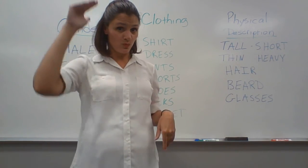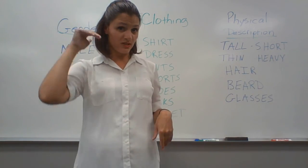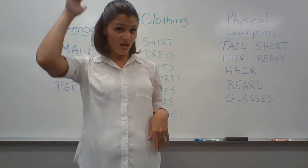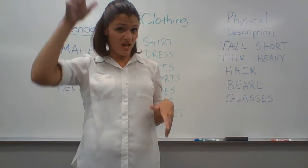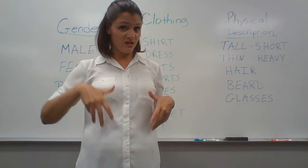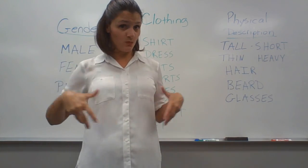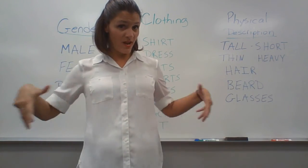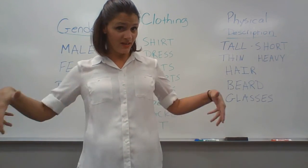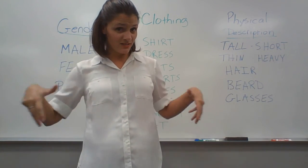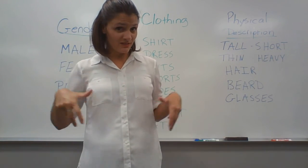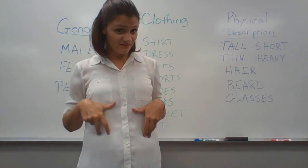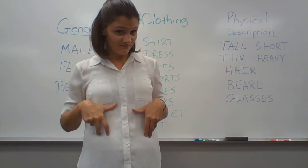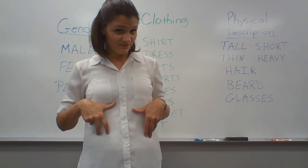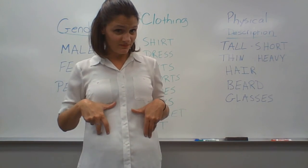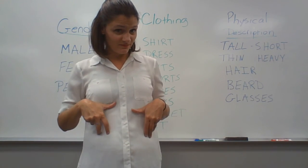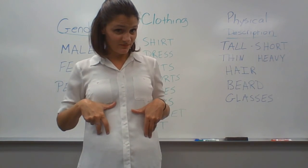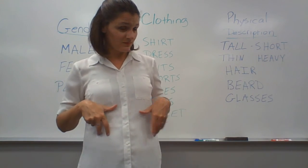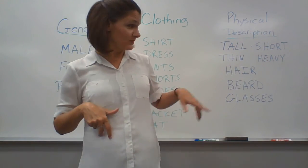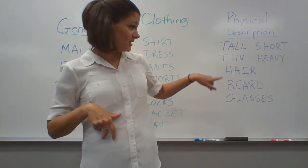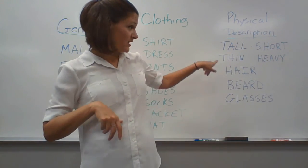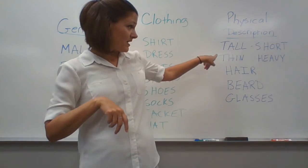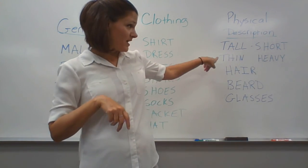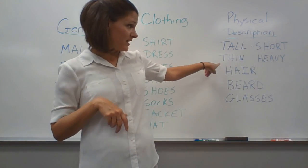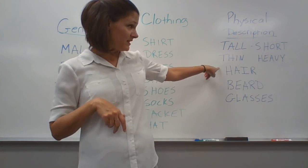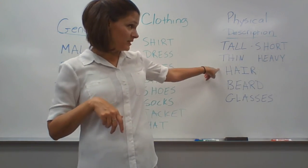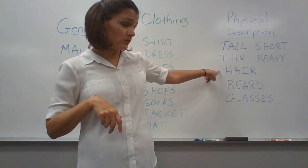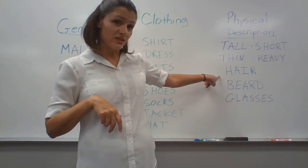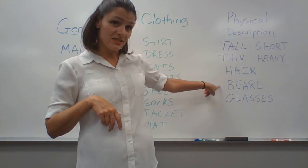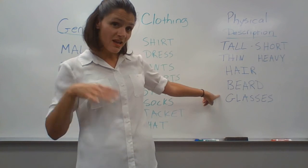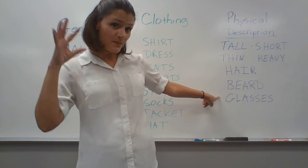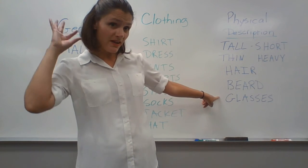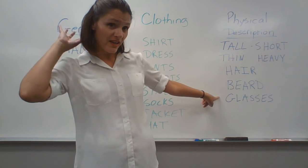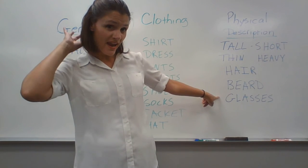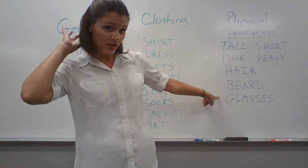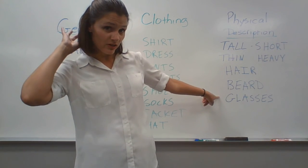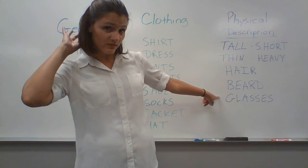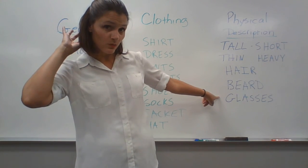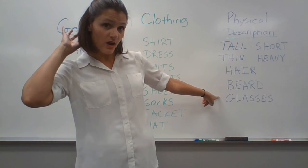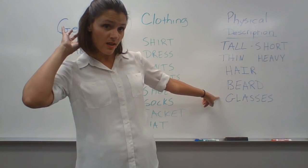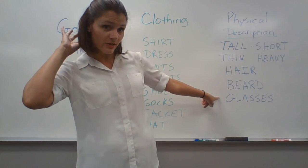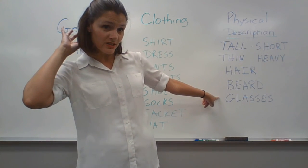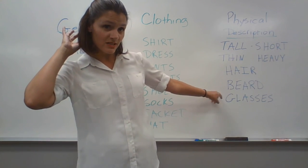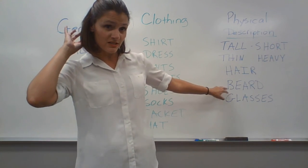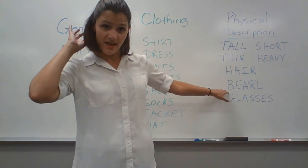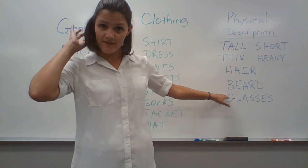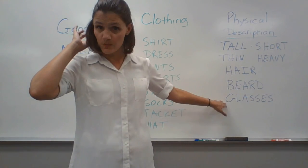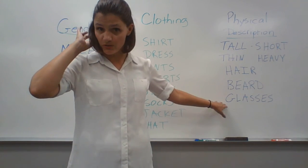What's the height and weight? Anything you could say about hair? What color is it? Do they have a beard or